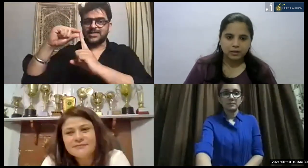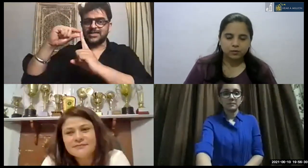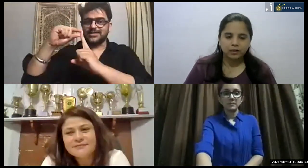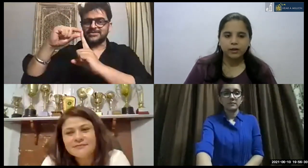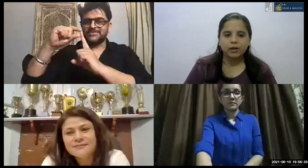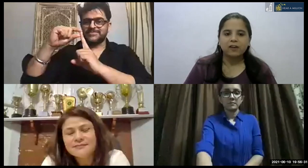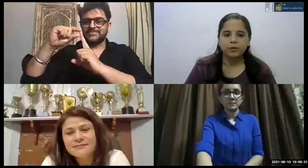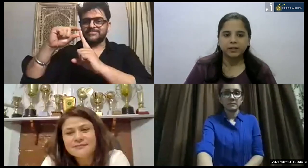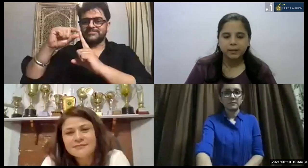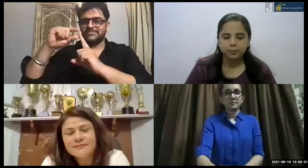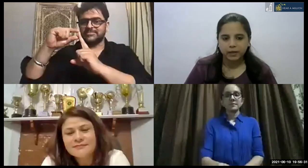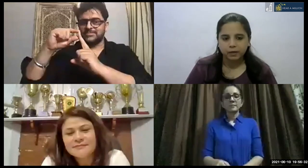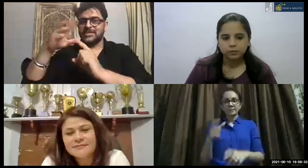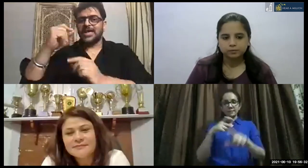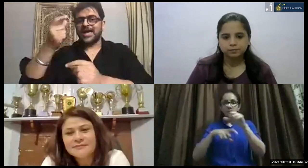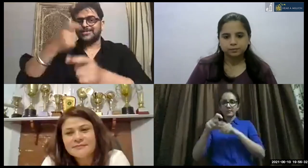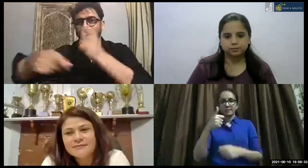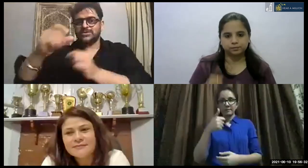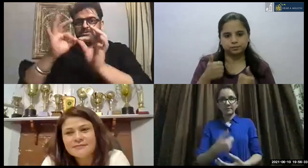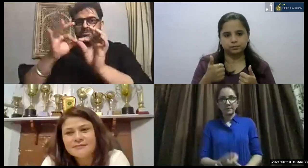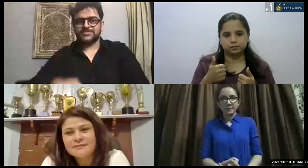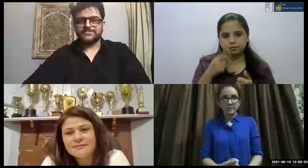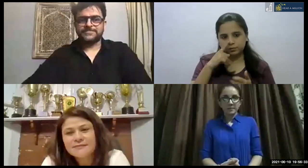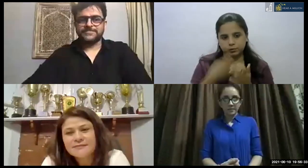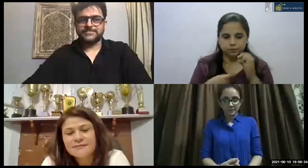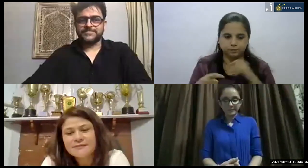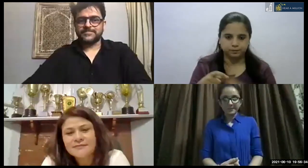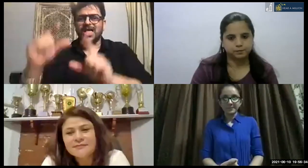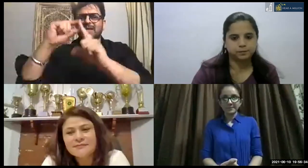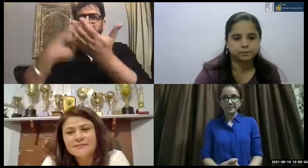So we would like to have Pradeep now.